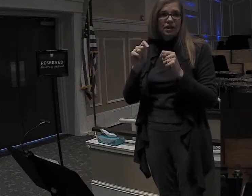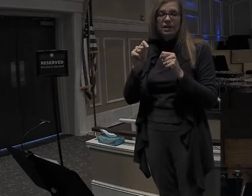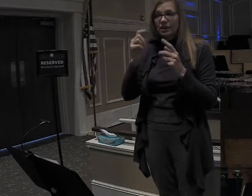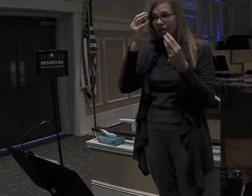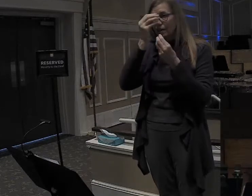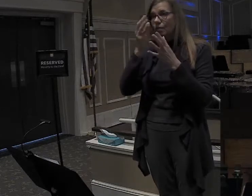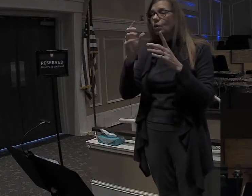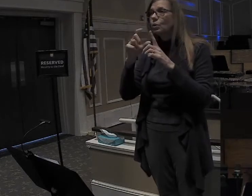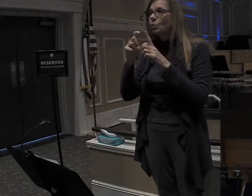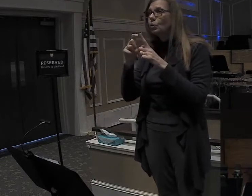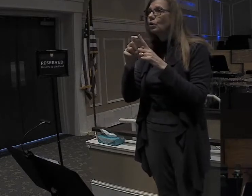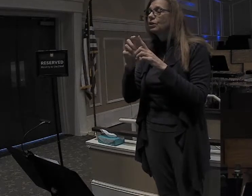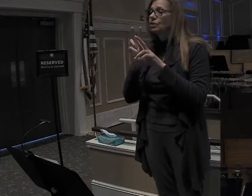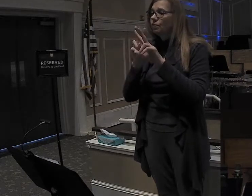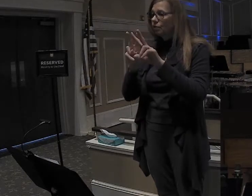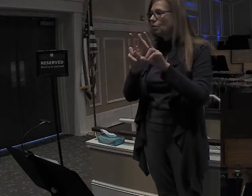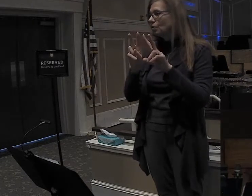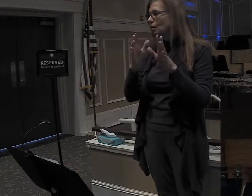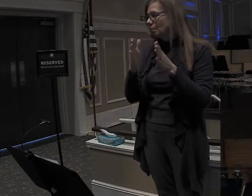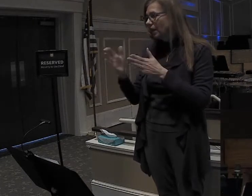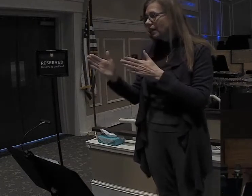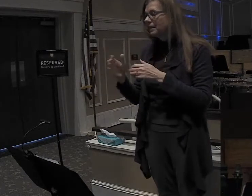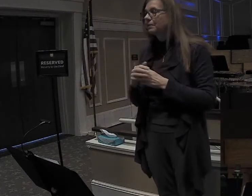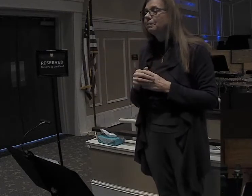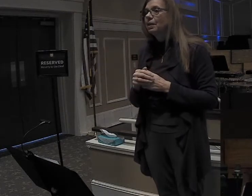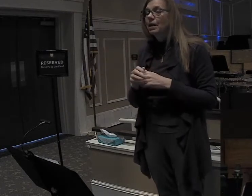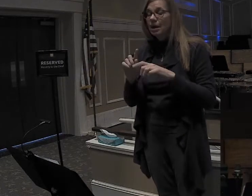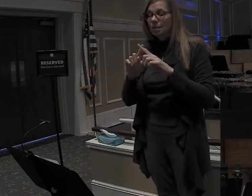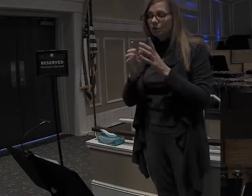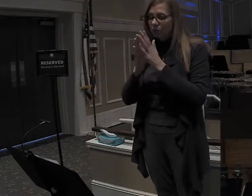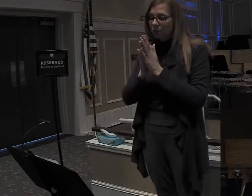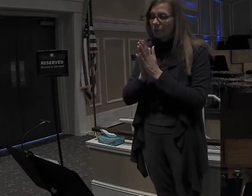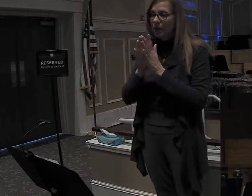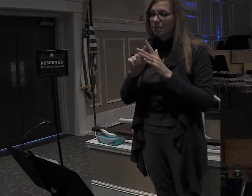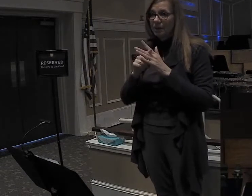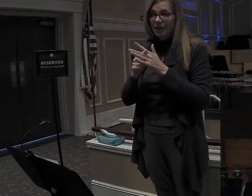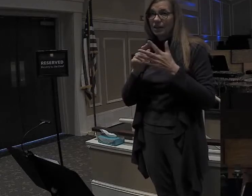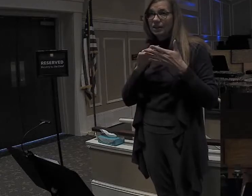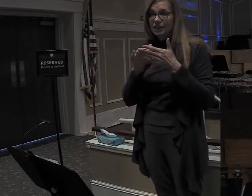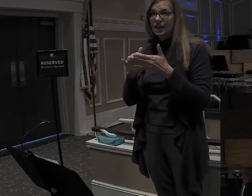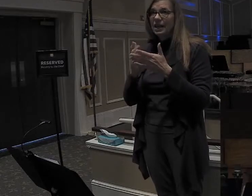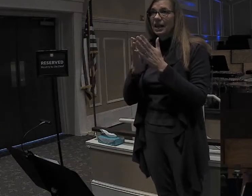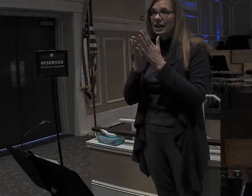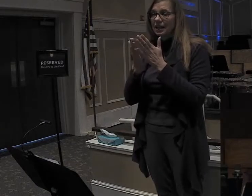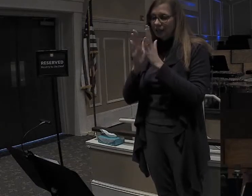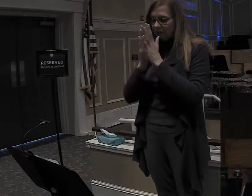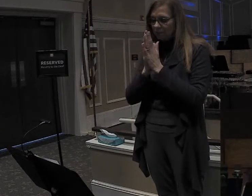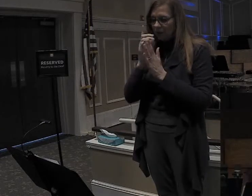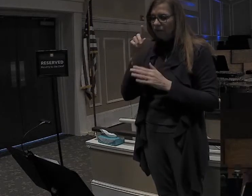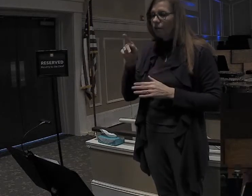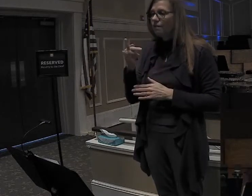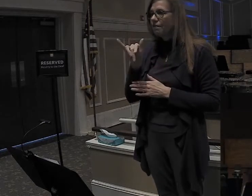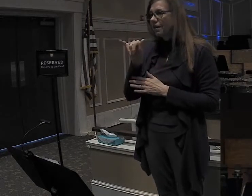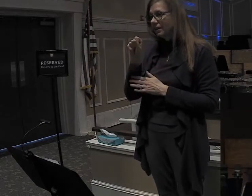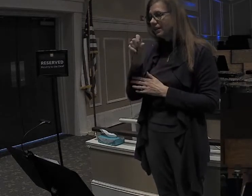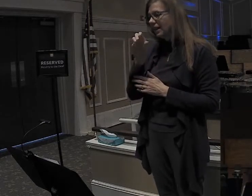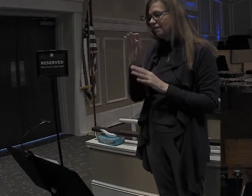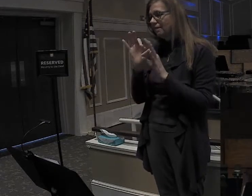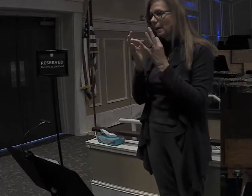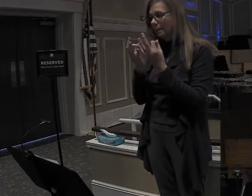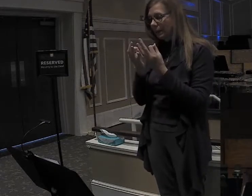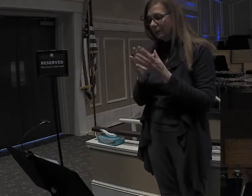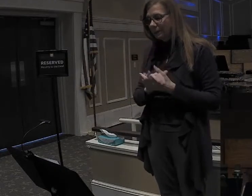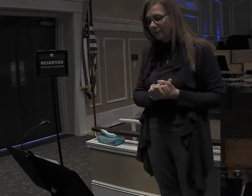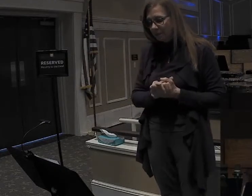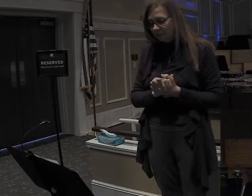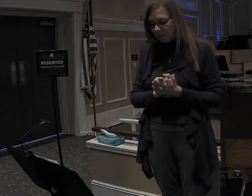the arrangements as we learn of them this week. But as we pray, as we begin our study, let's pray for Phyllis and their family as well.